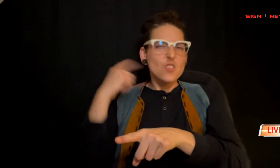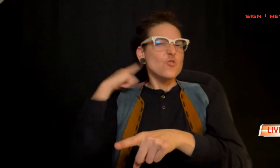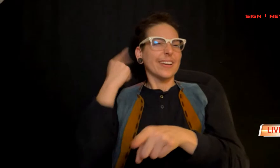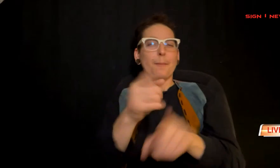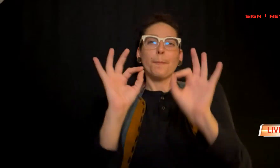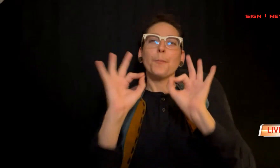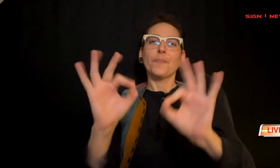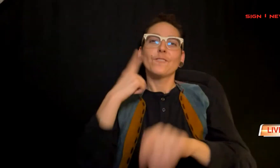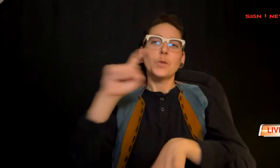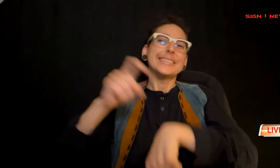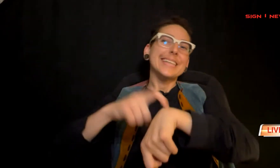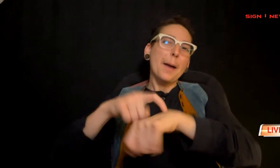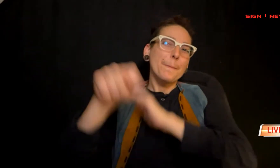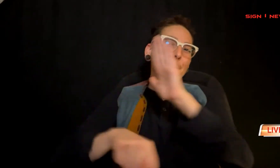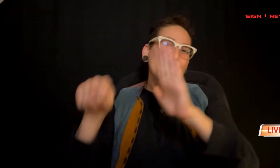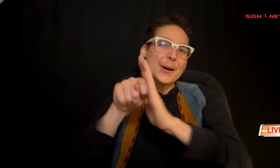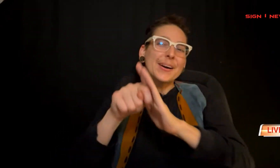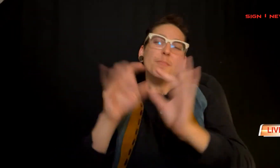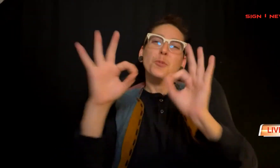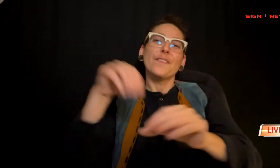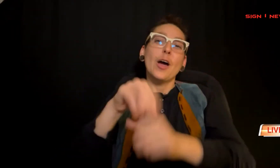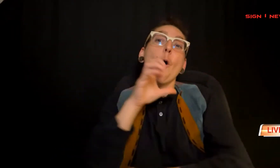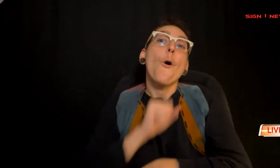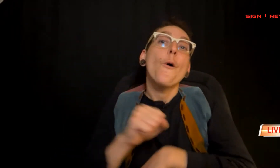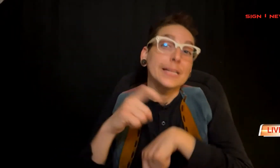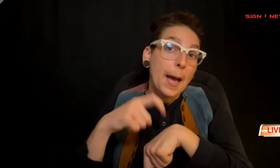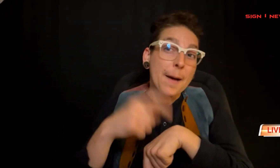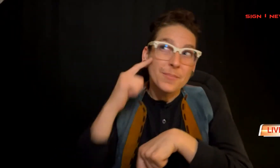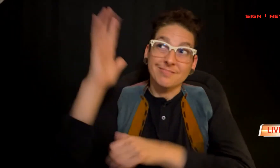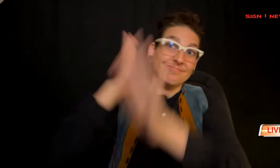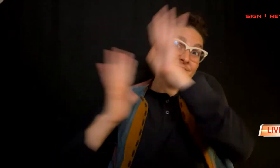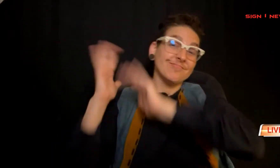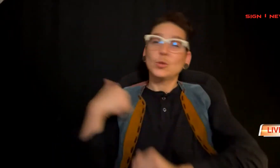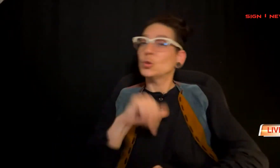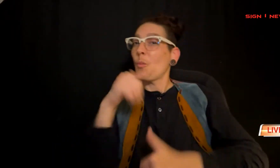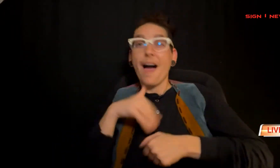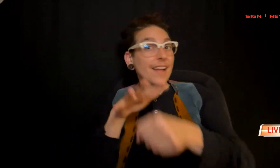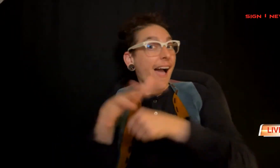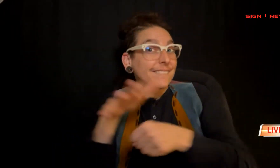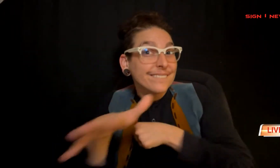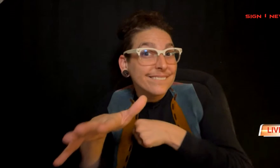The as a coda, her family depended on her.